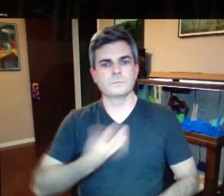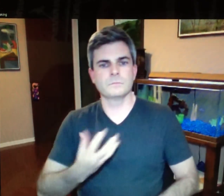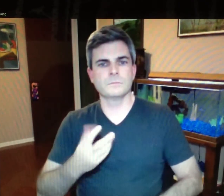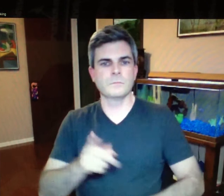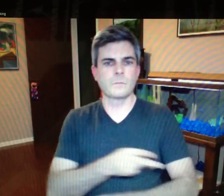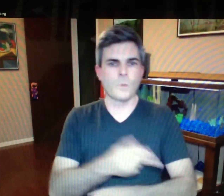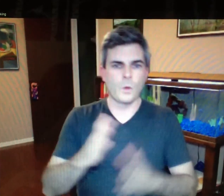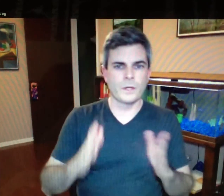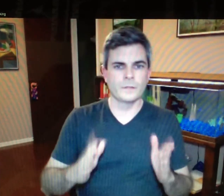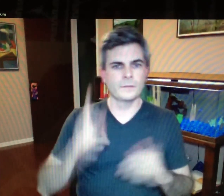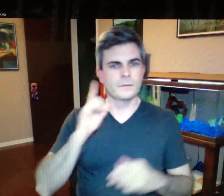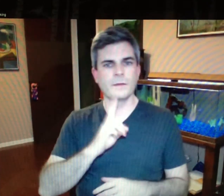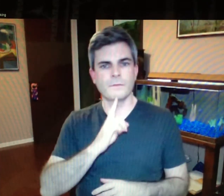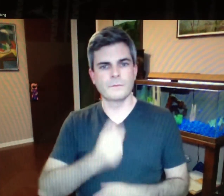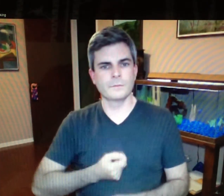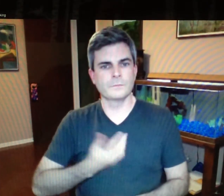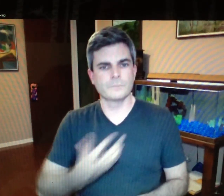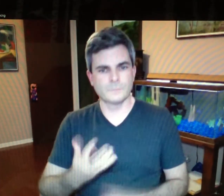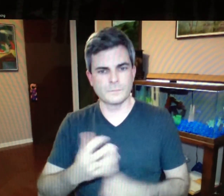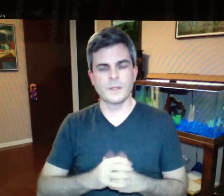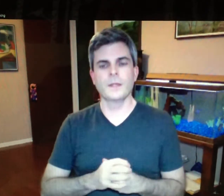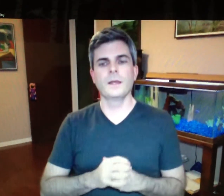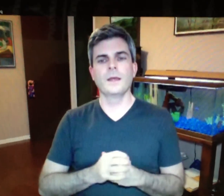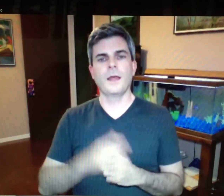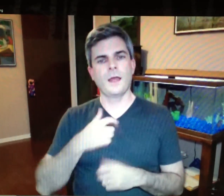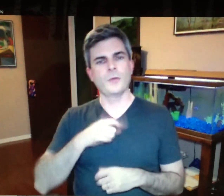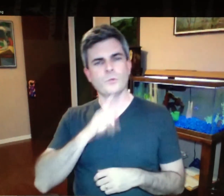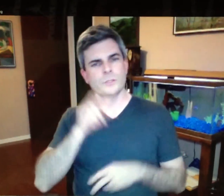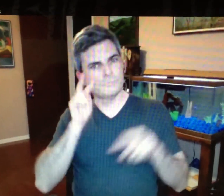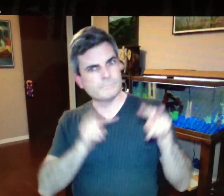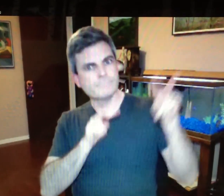Ella is a famous poet. She's a deaf poet.